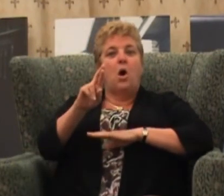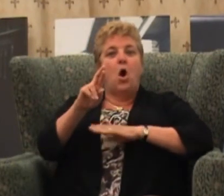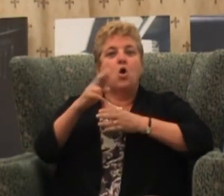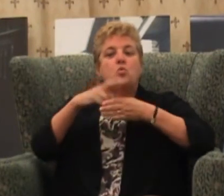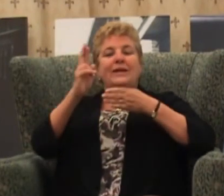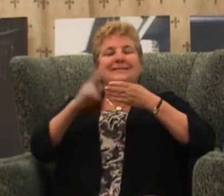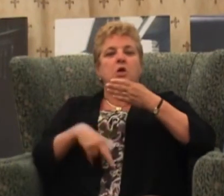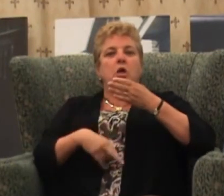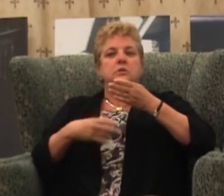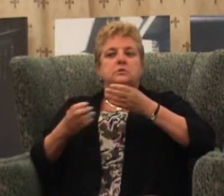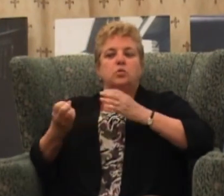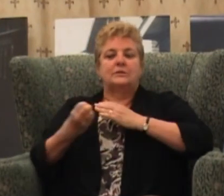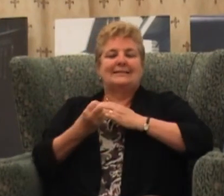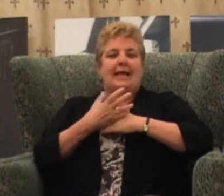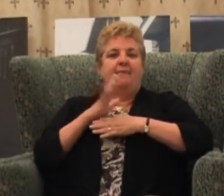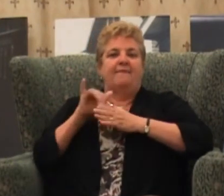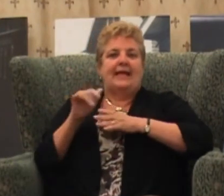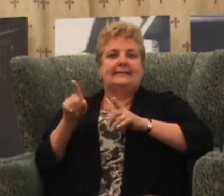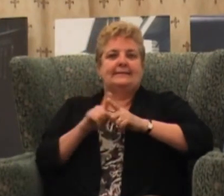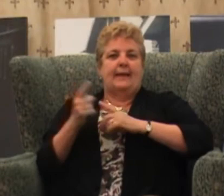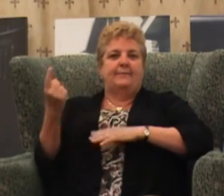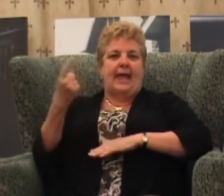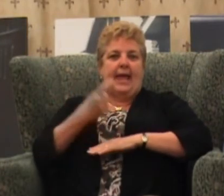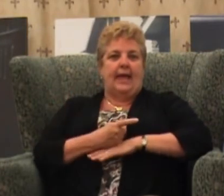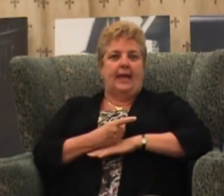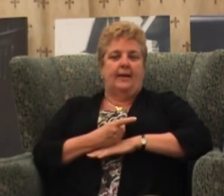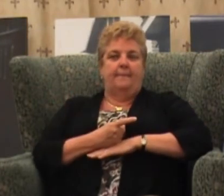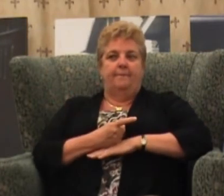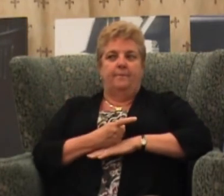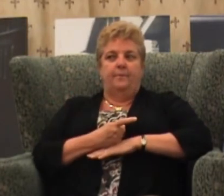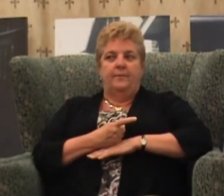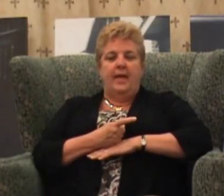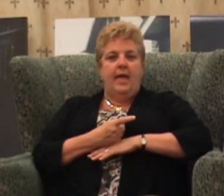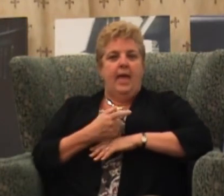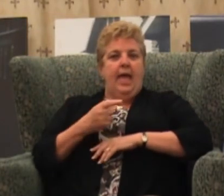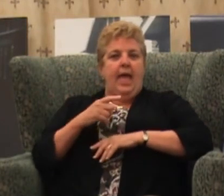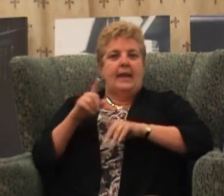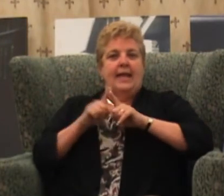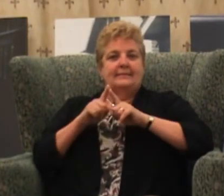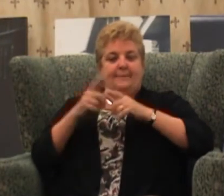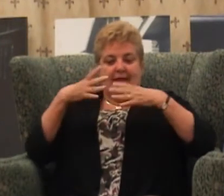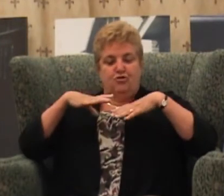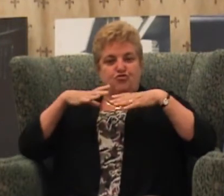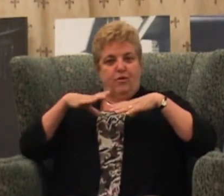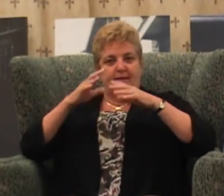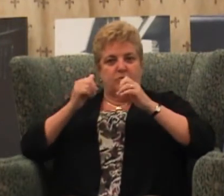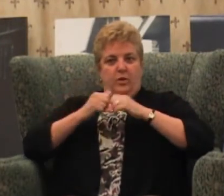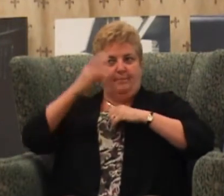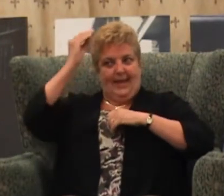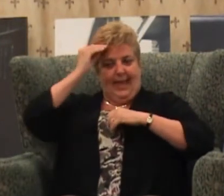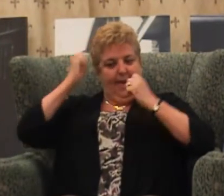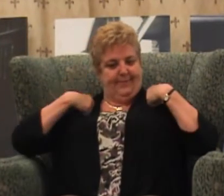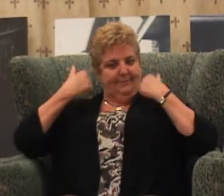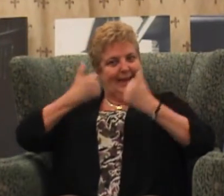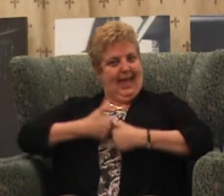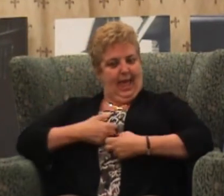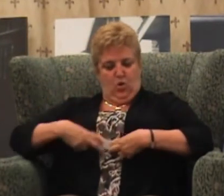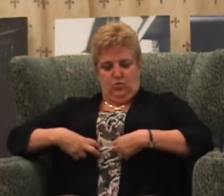day of my graduation. And there's a banging on my door as I'm getting dressed with my cap and gown that morning. And it's my